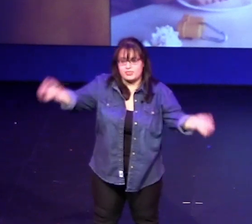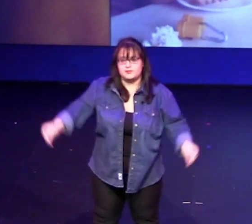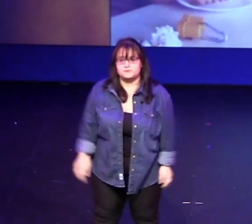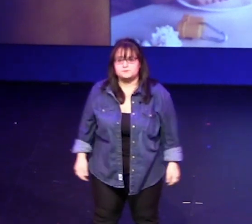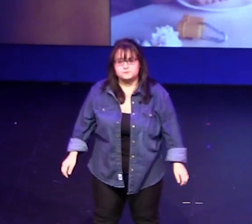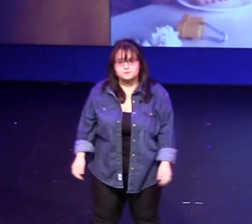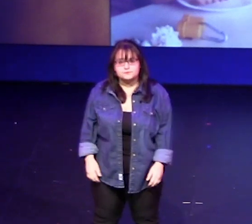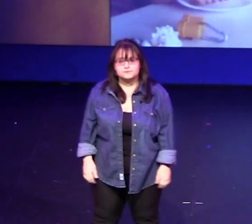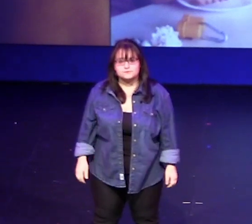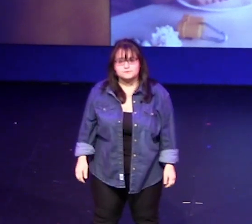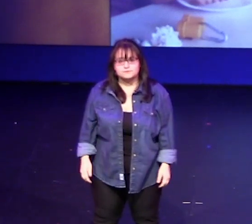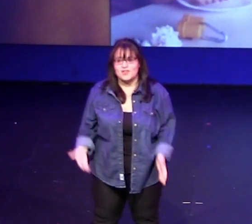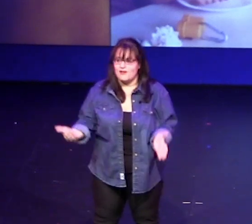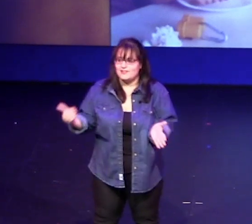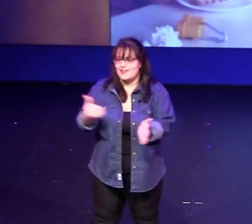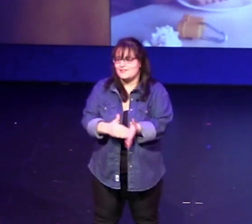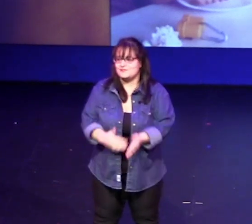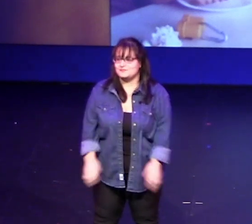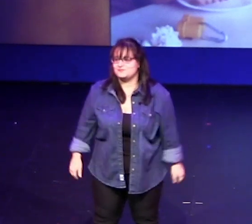I understood nothing of what they were saying.